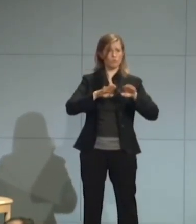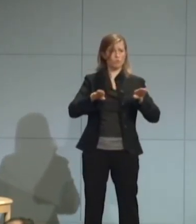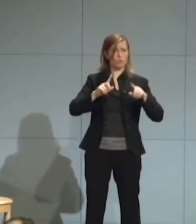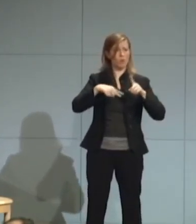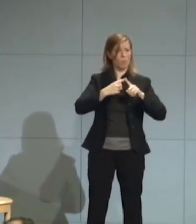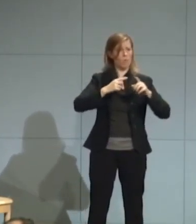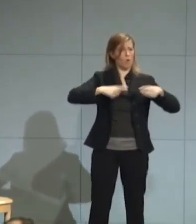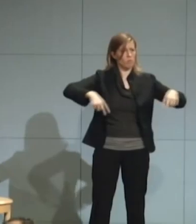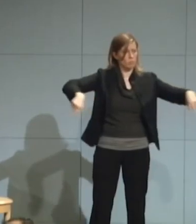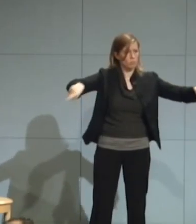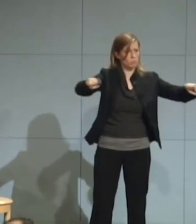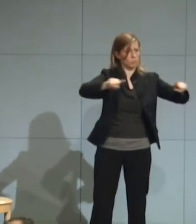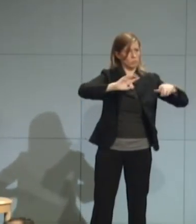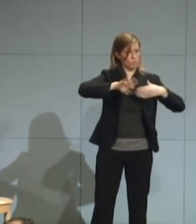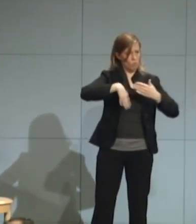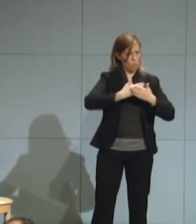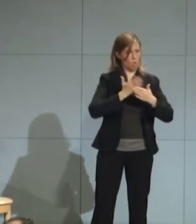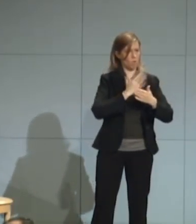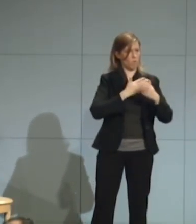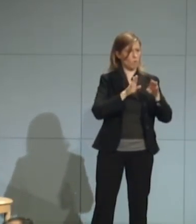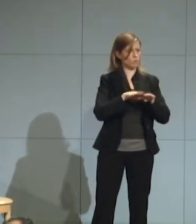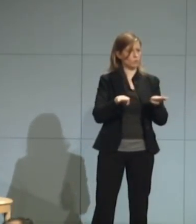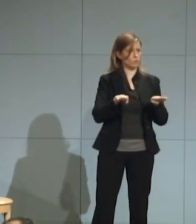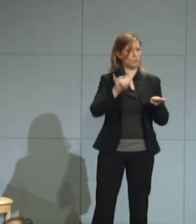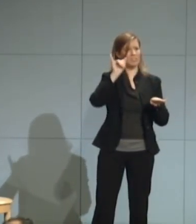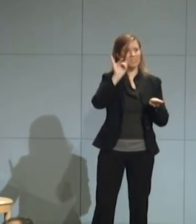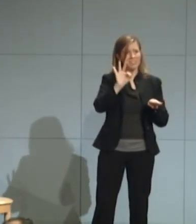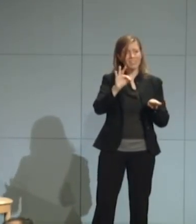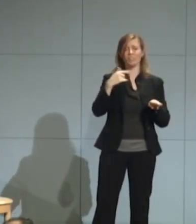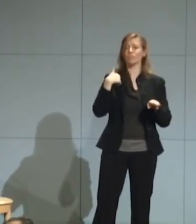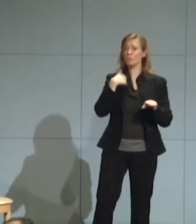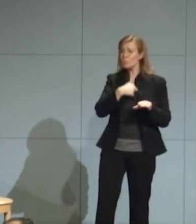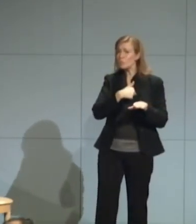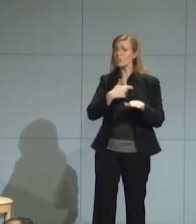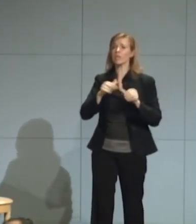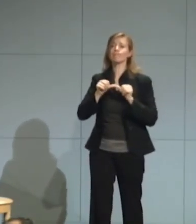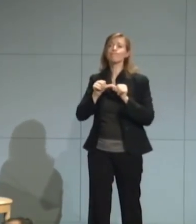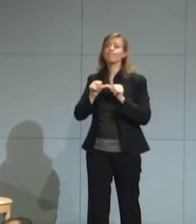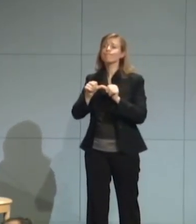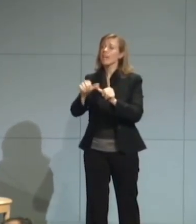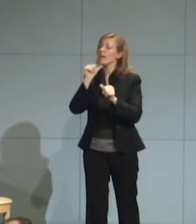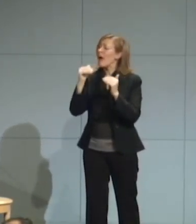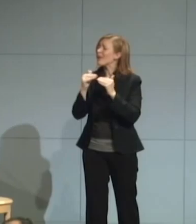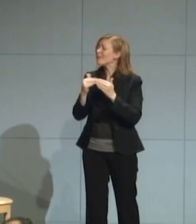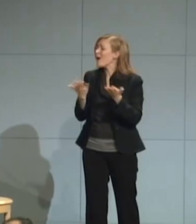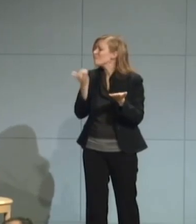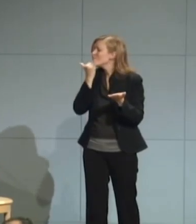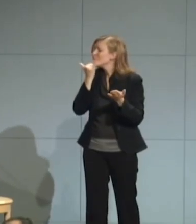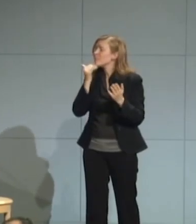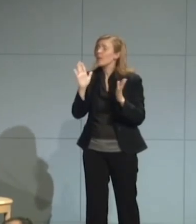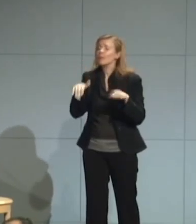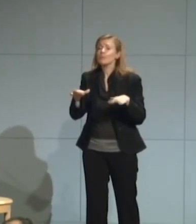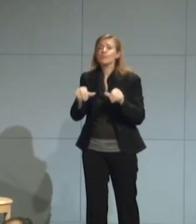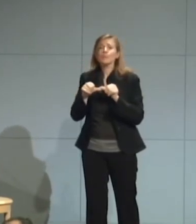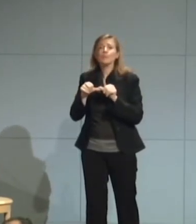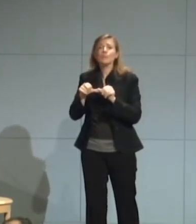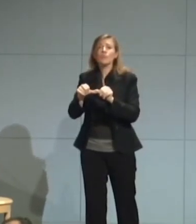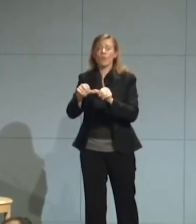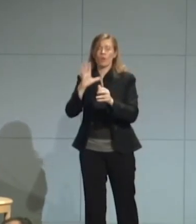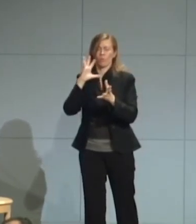those inequalities gladly, so to speak, or to not suffer them at all in our minds, if we continue to act as if they